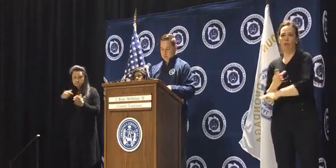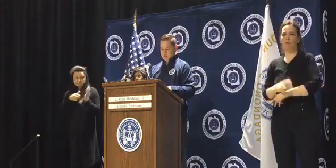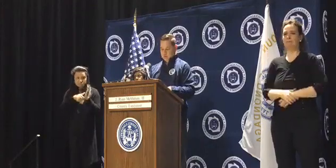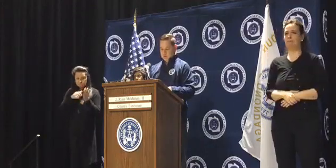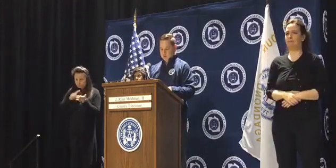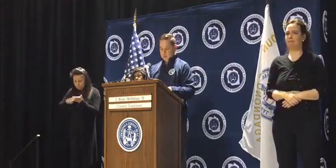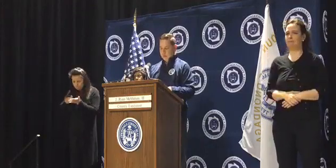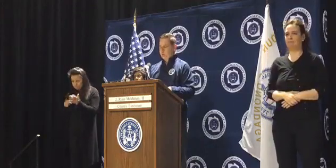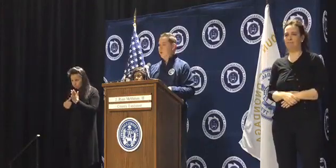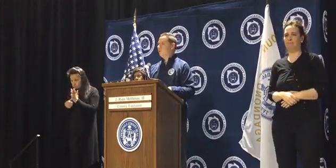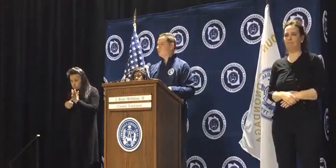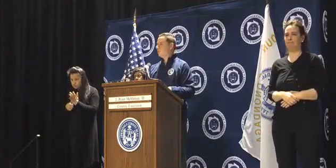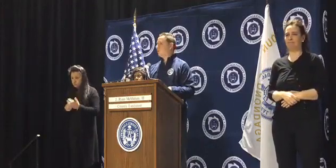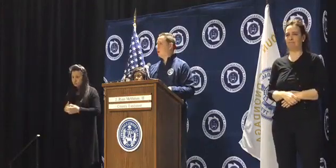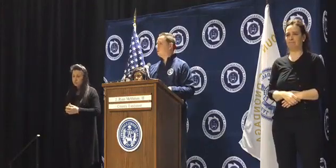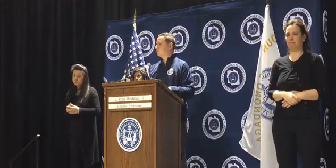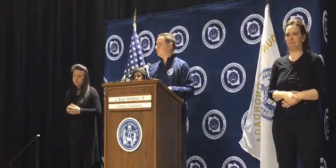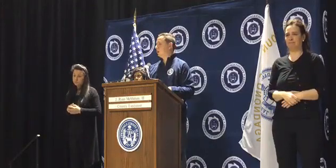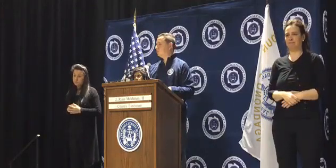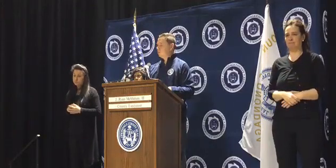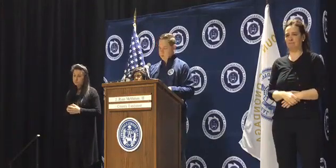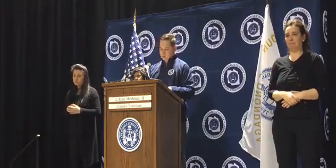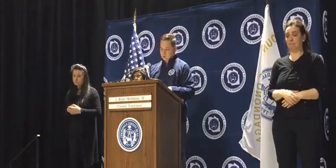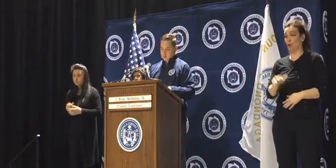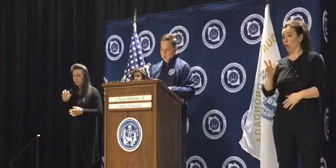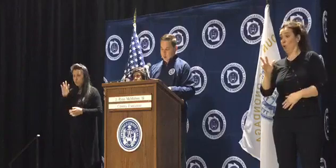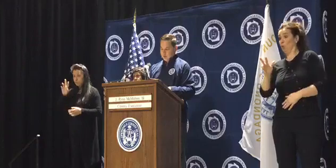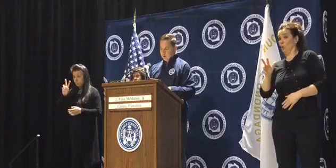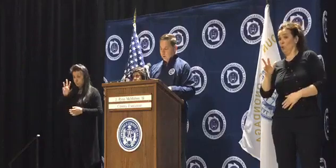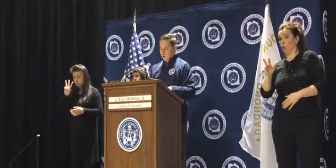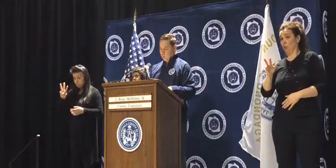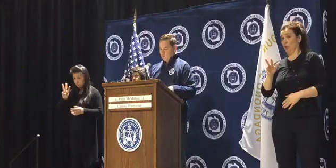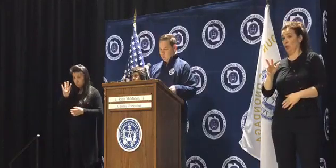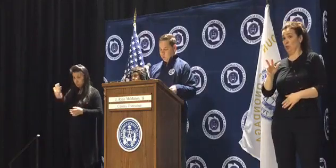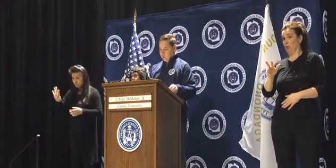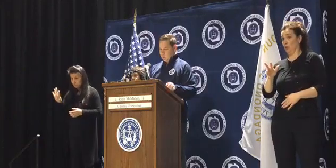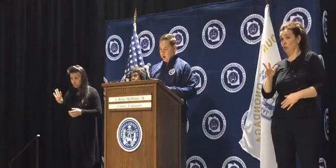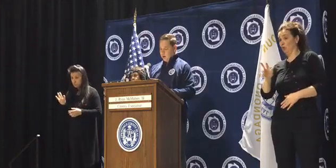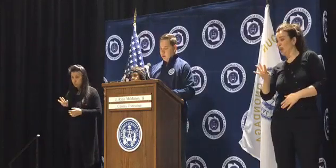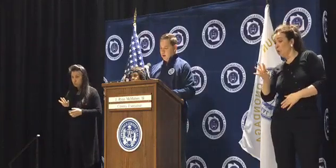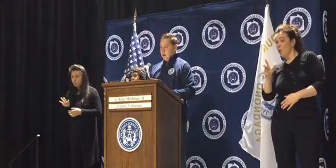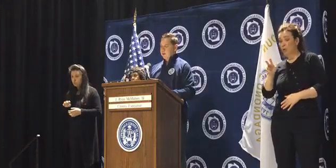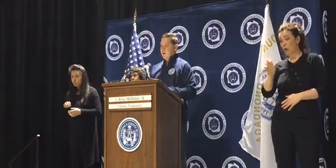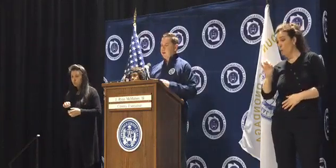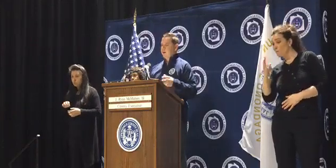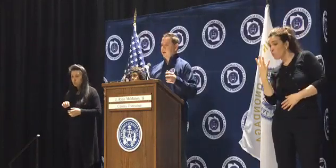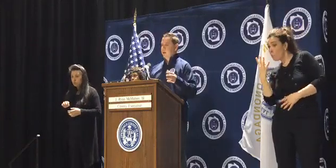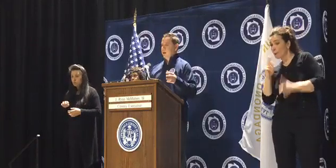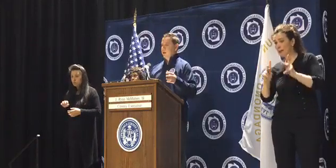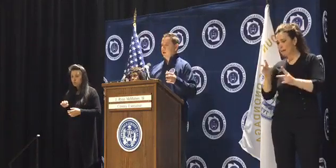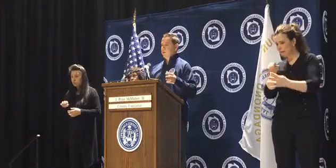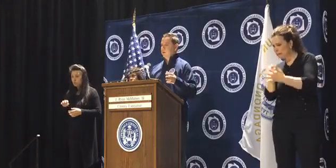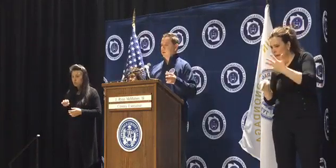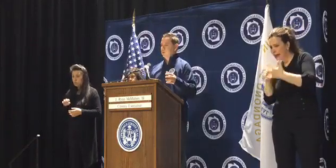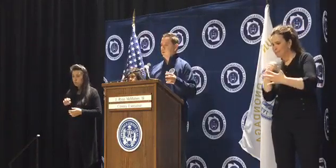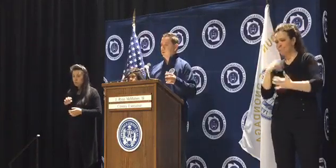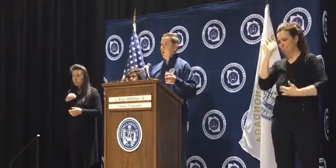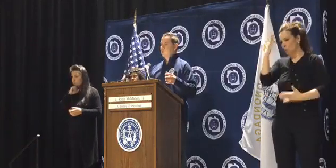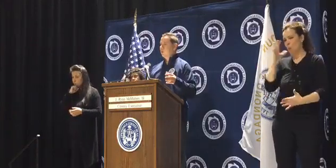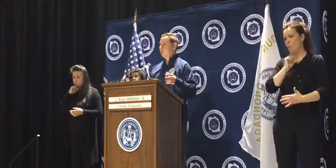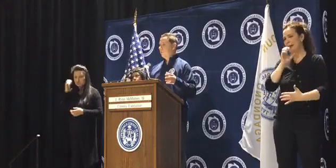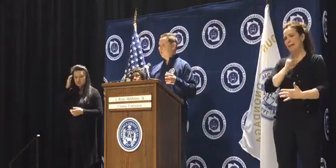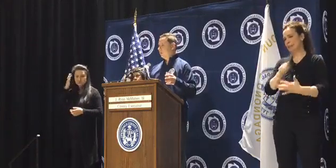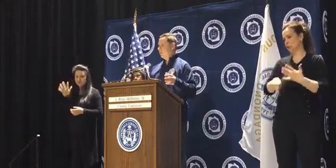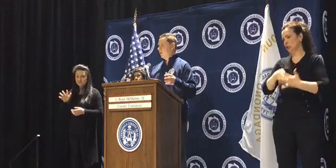34, we don't even know the ages of 3 yet, right? So they're doing that. At the end of the day,